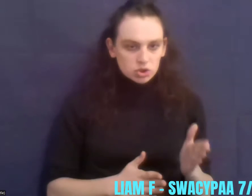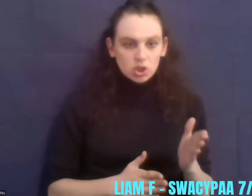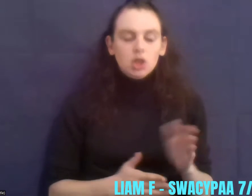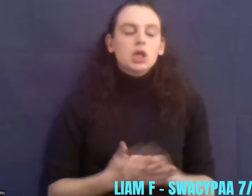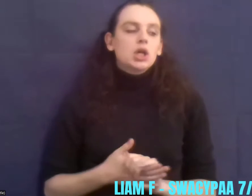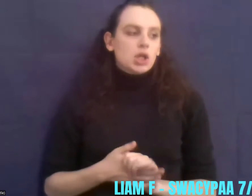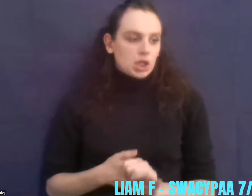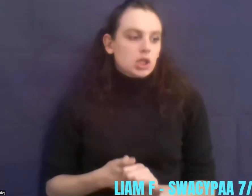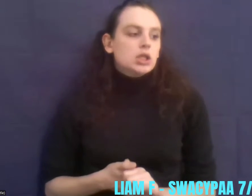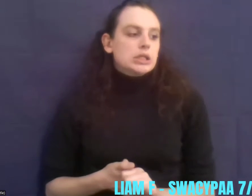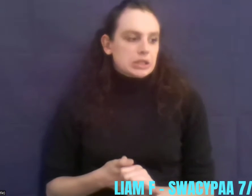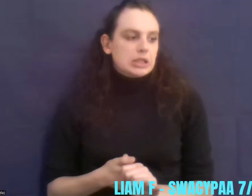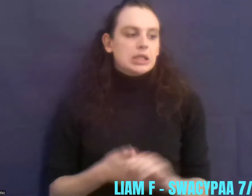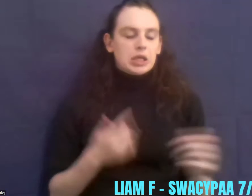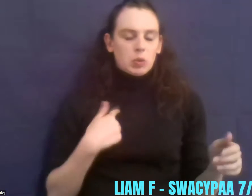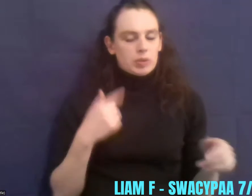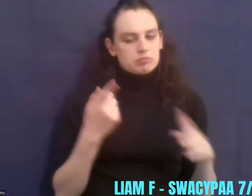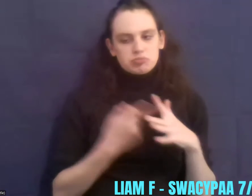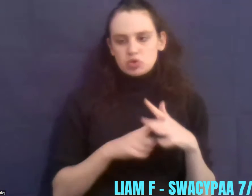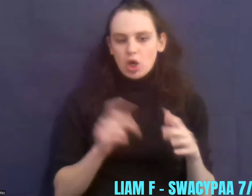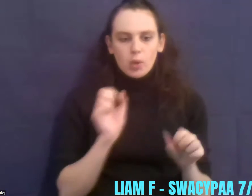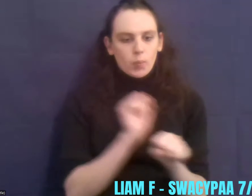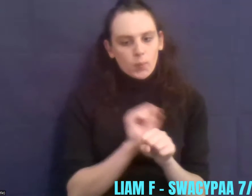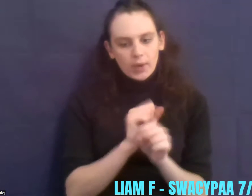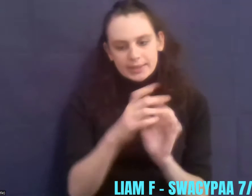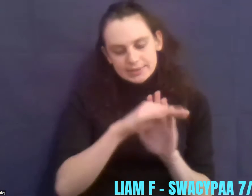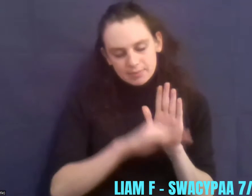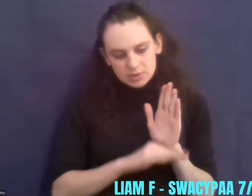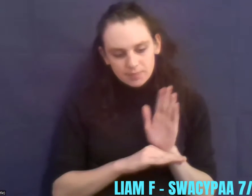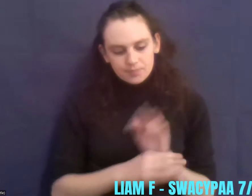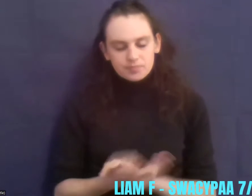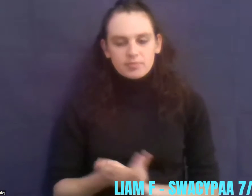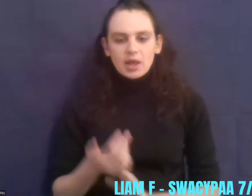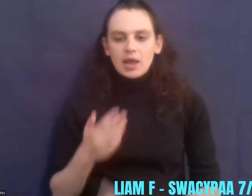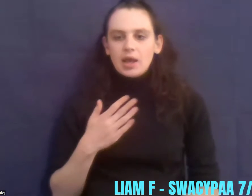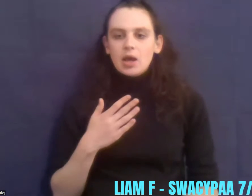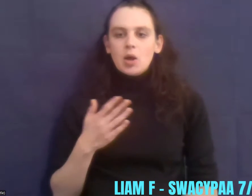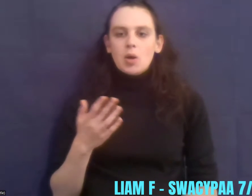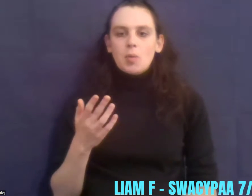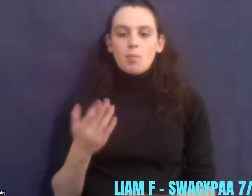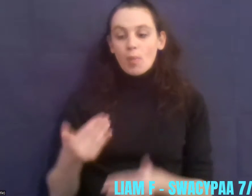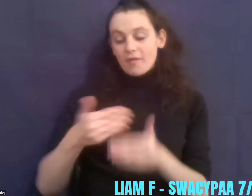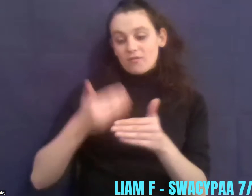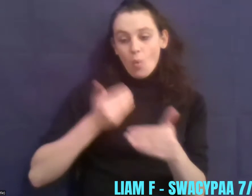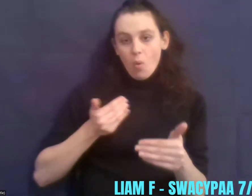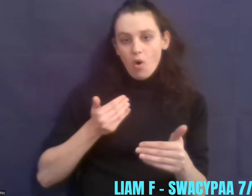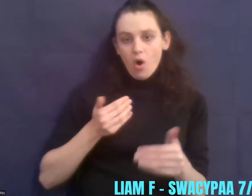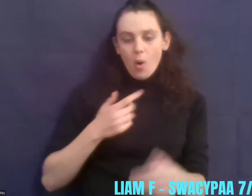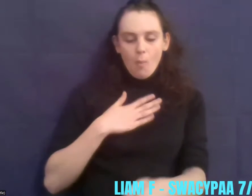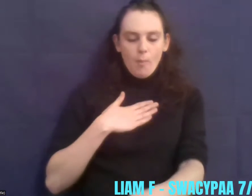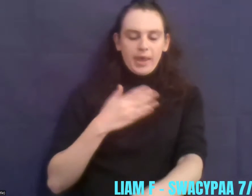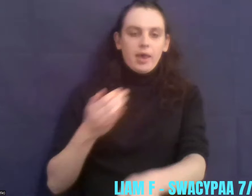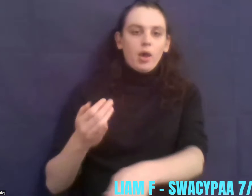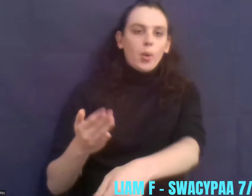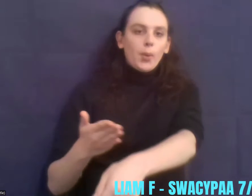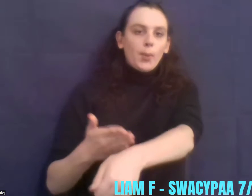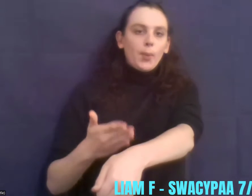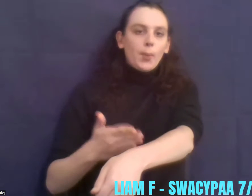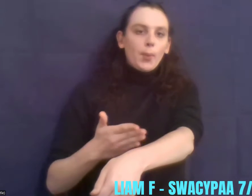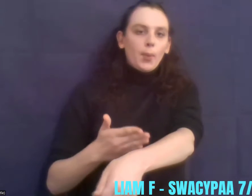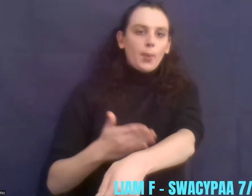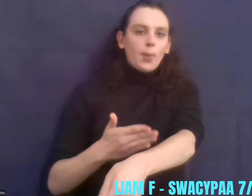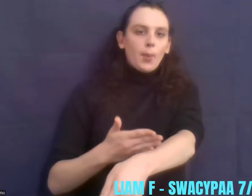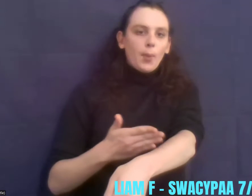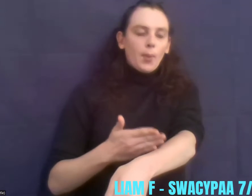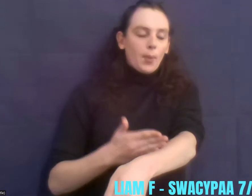starting to experience went from being incremental to exponential. Um,